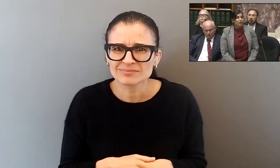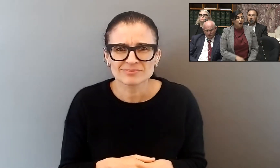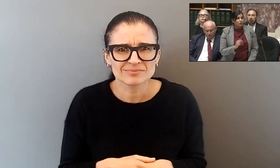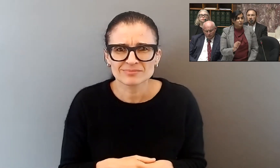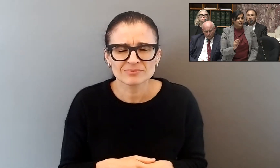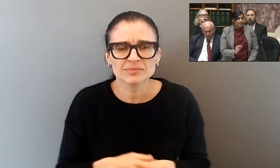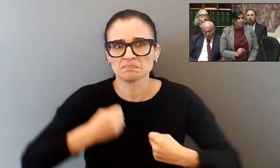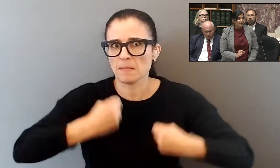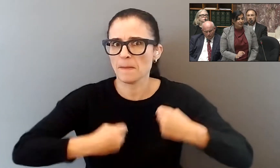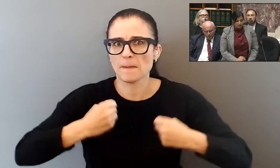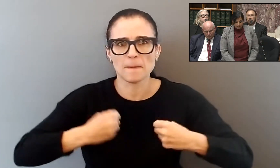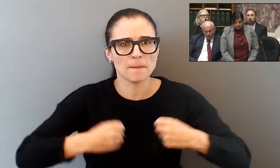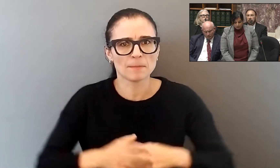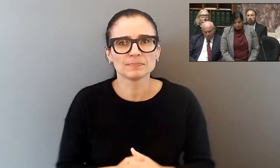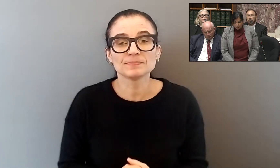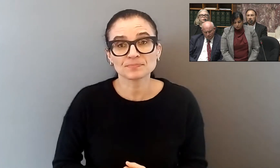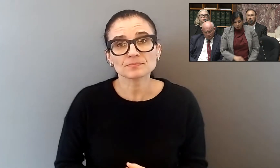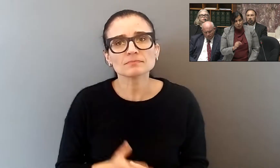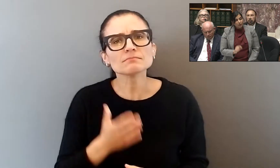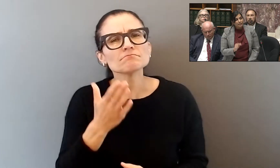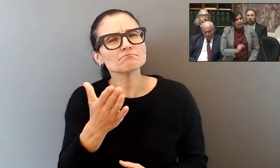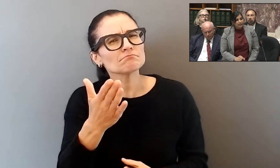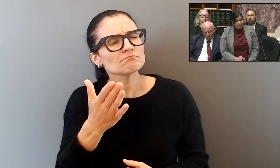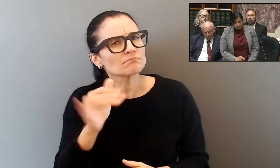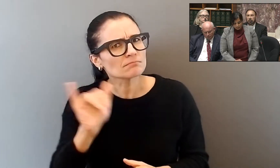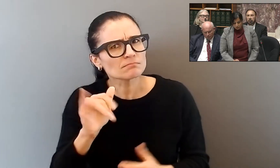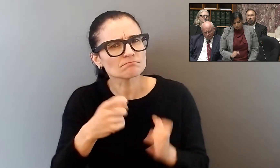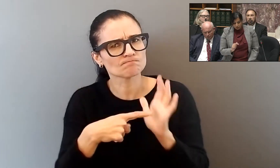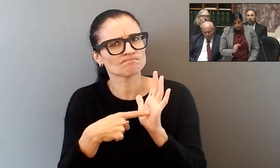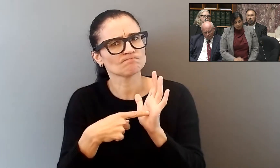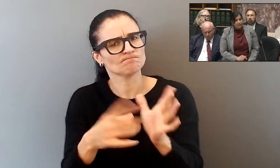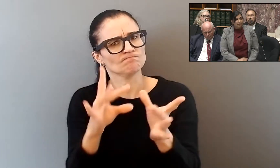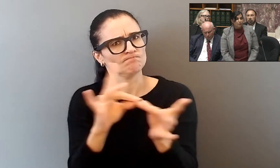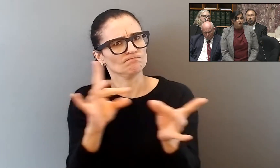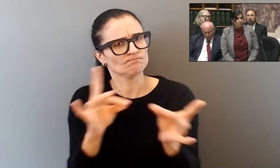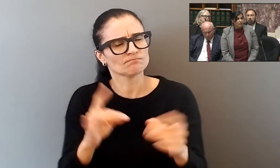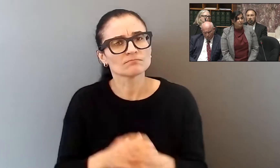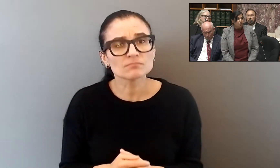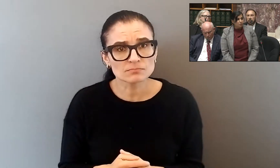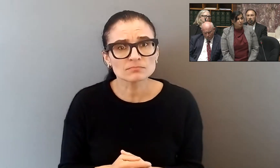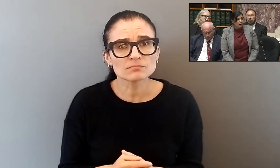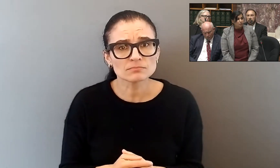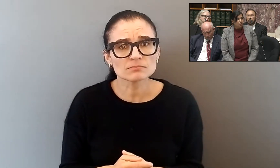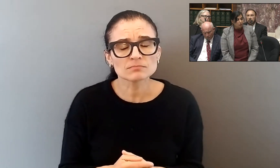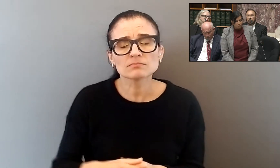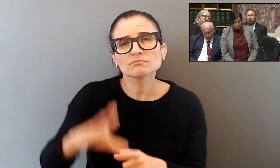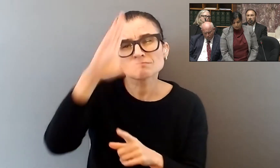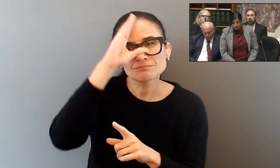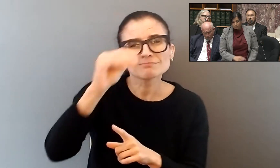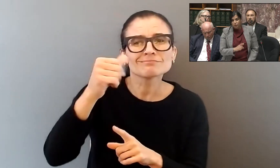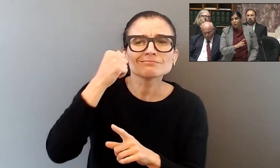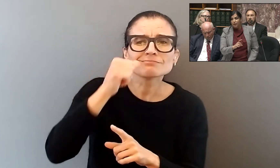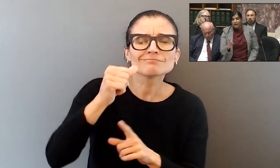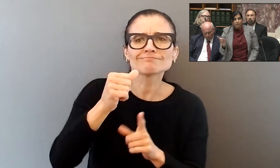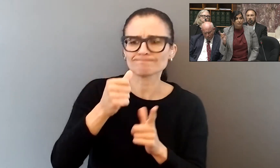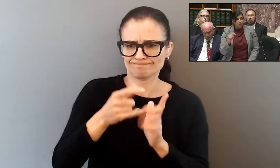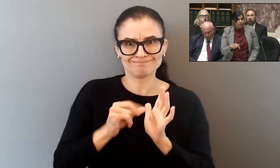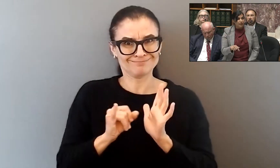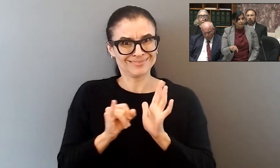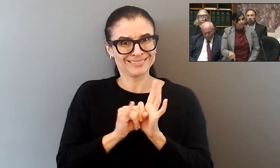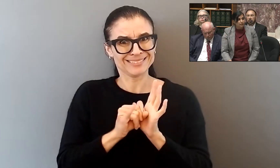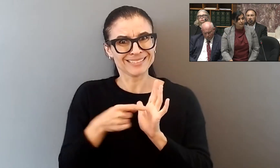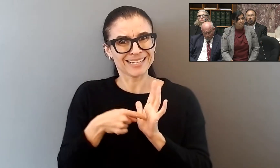I want to also say something, that gender identity is protected under the BC Human Rights Code, and that was